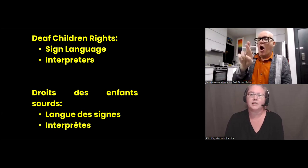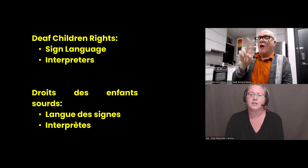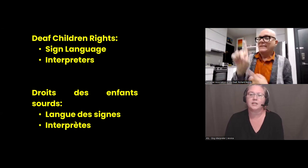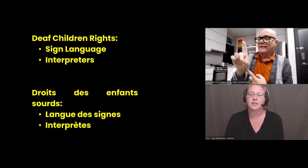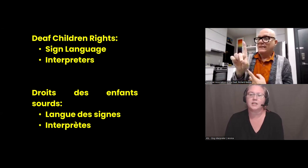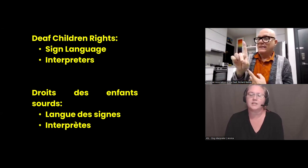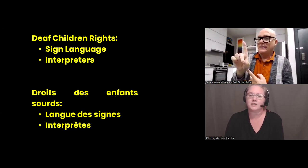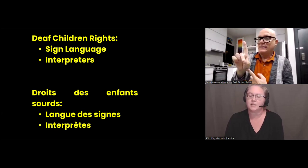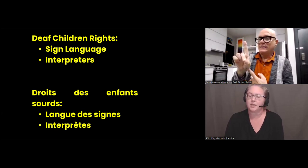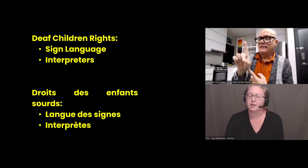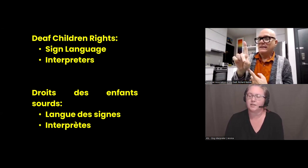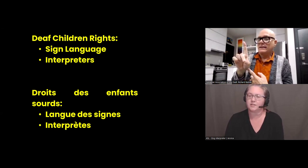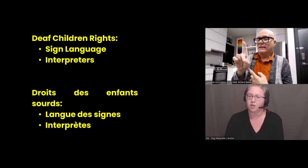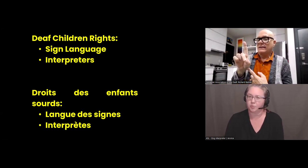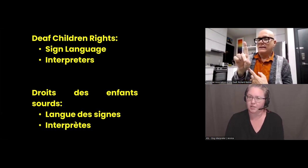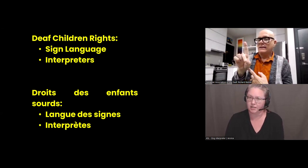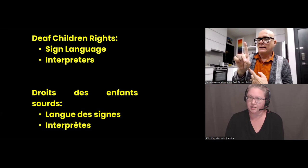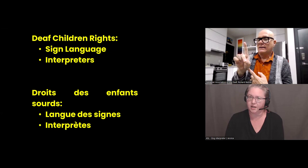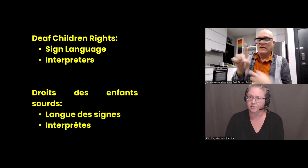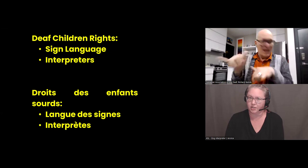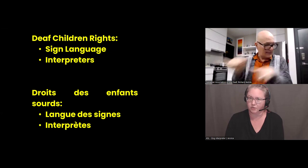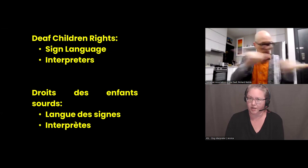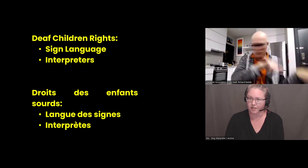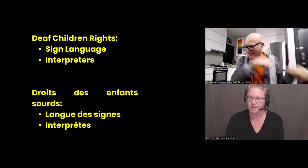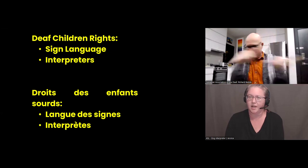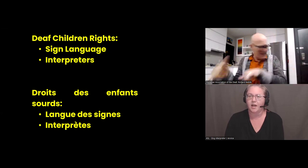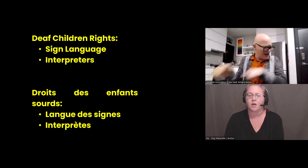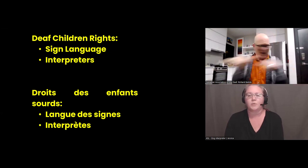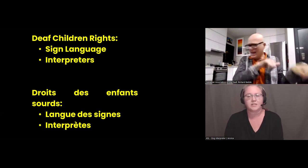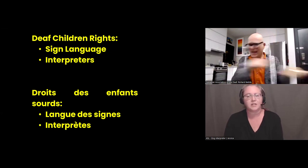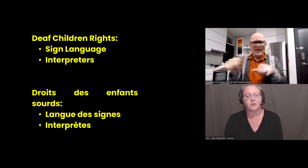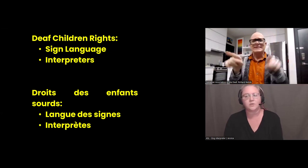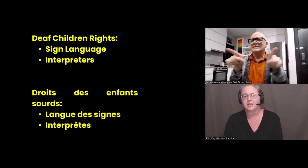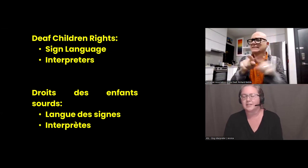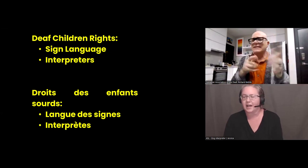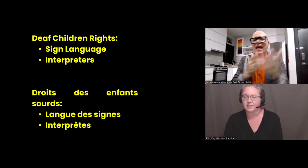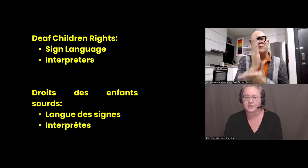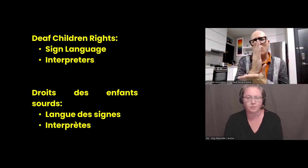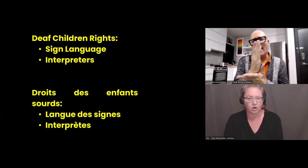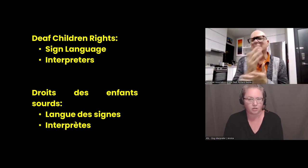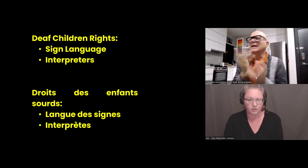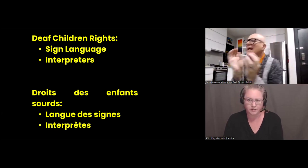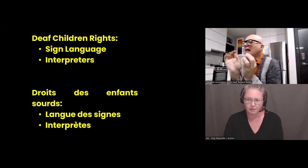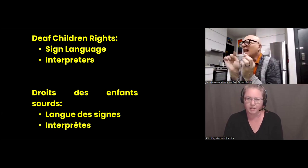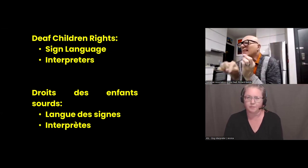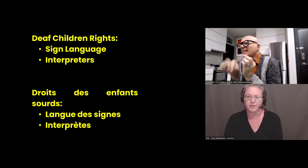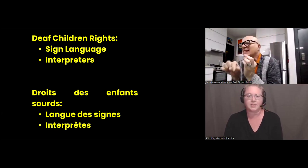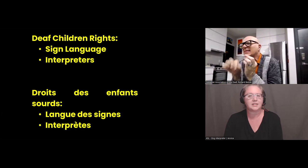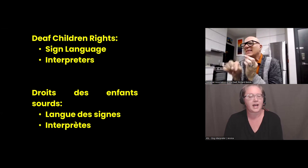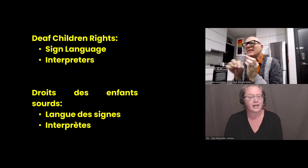in the CRPD under the UN, we see those exact same articles coming up, the exact